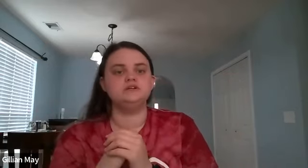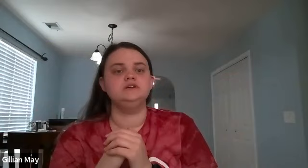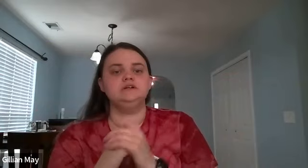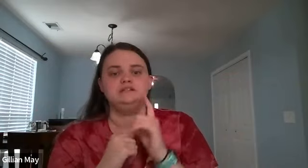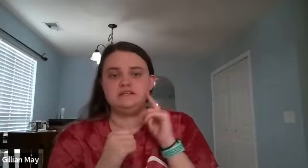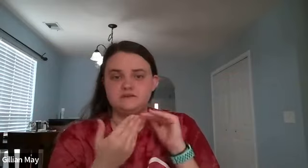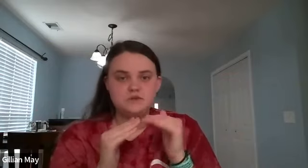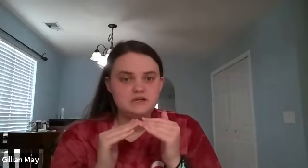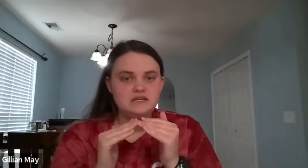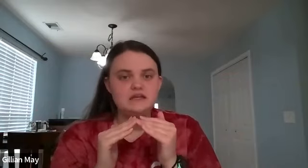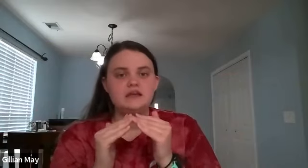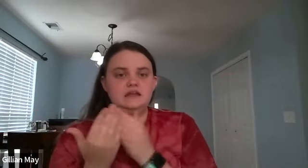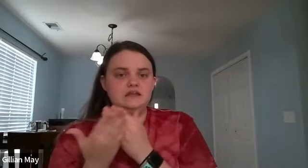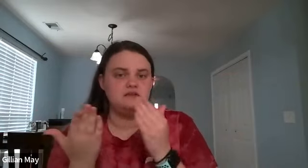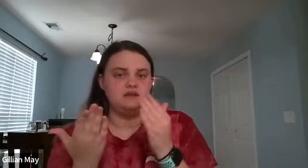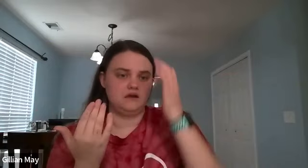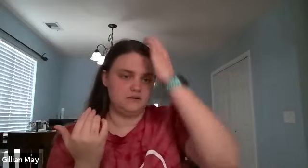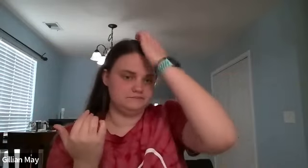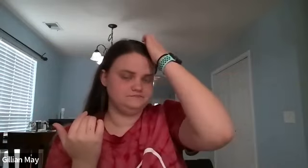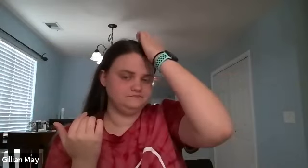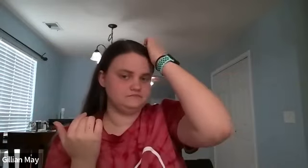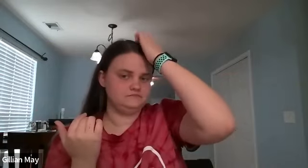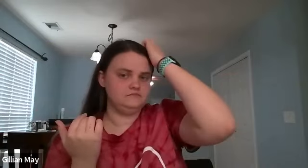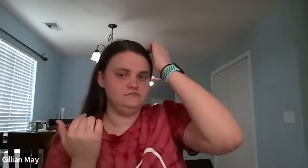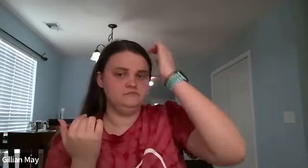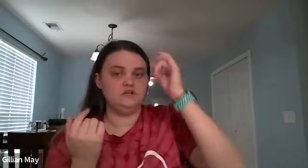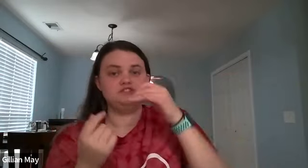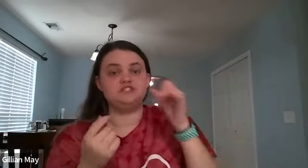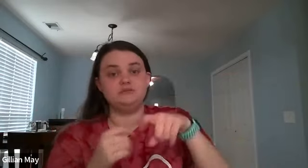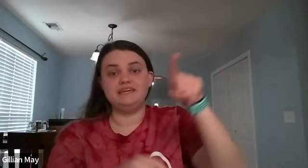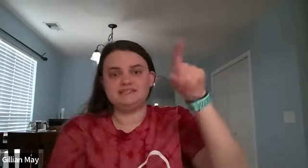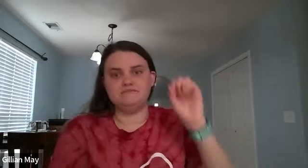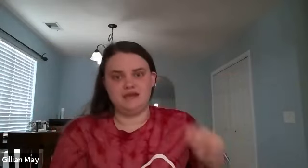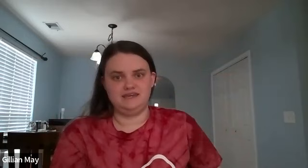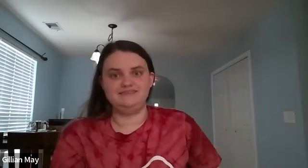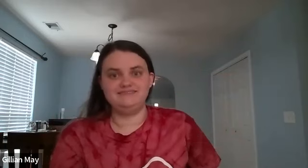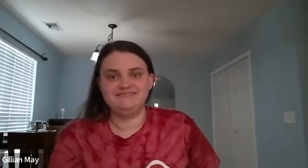culture, the deaf community, anything. You're just doing, yes, Maggie.